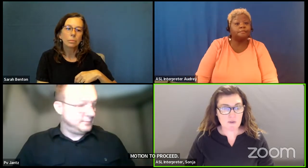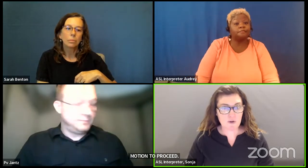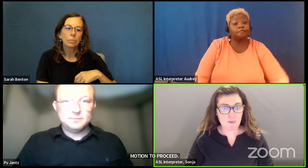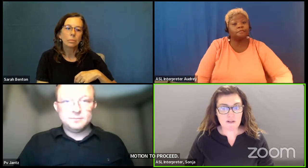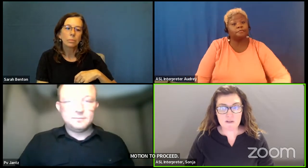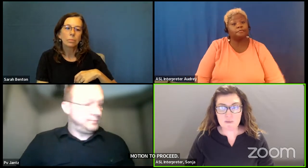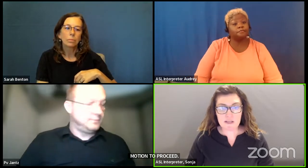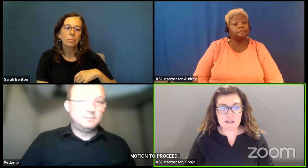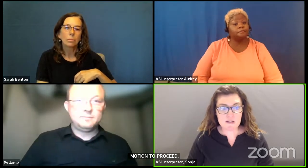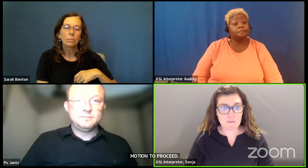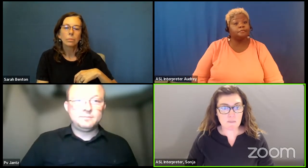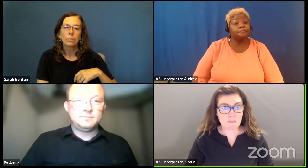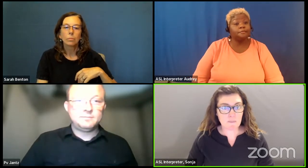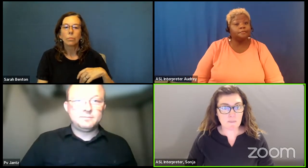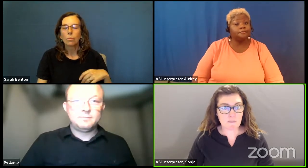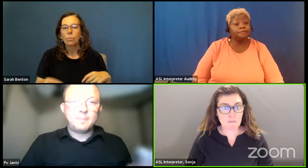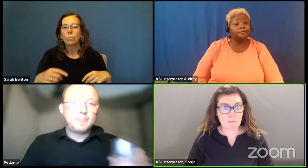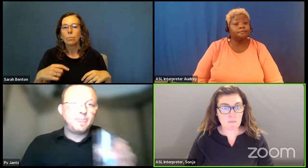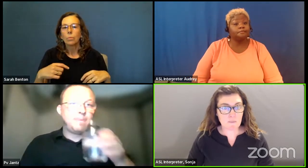Okay, Commissioner Benton, please.